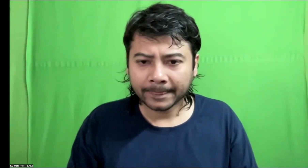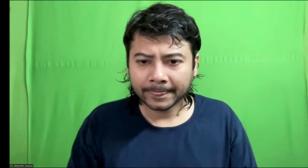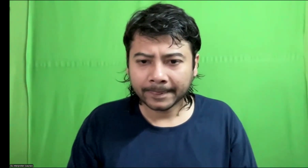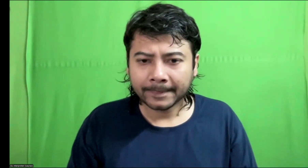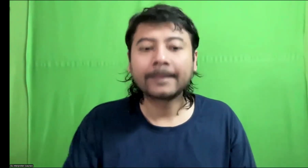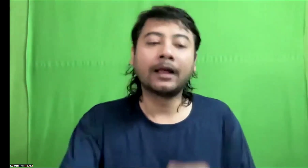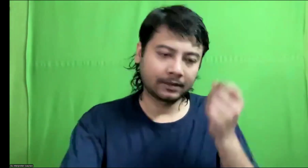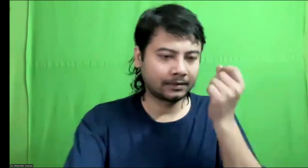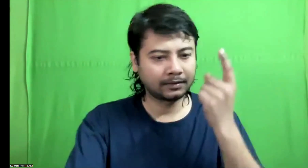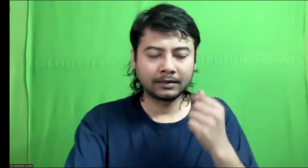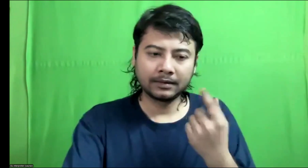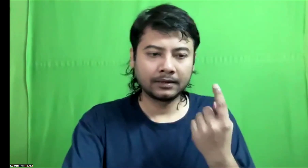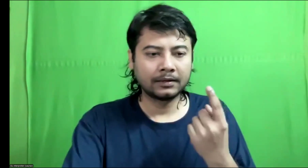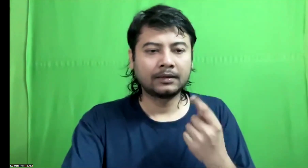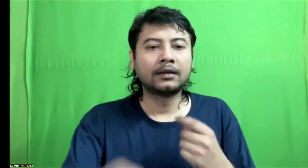drops of Ganga Jal.